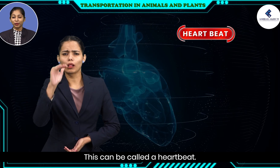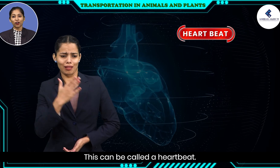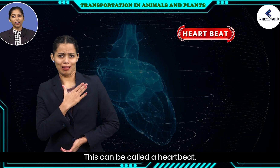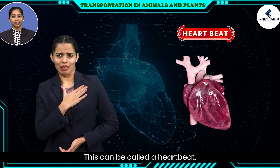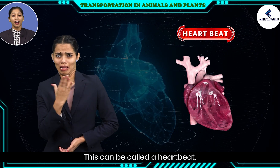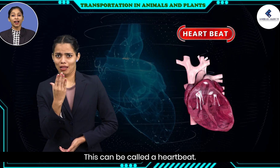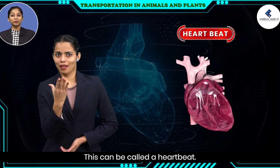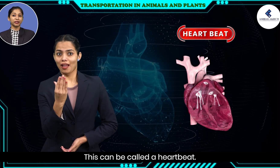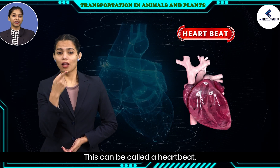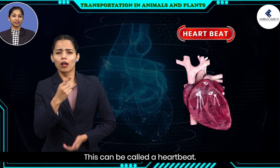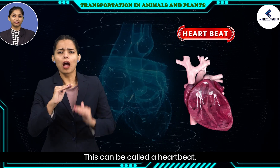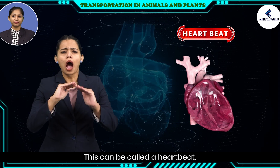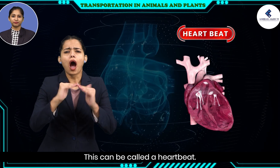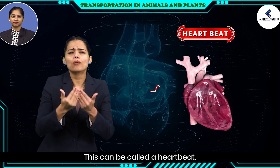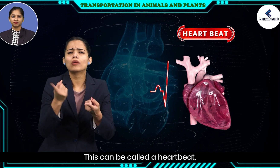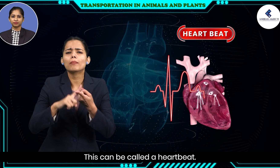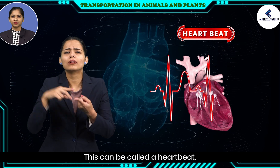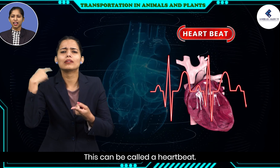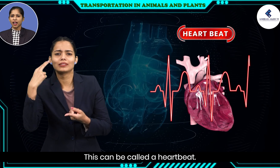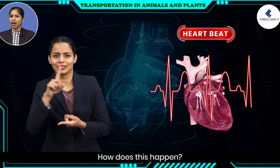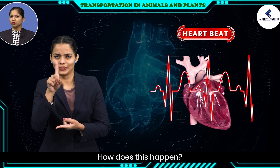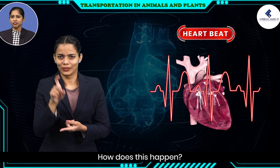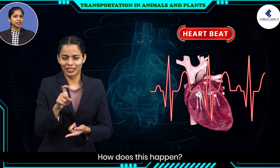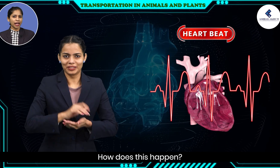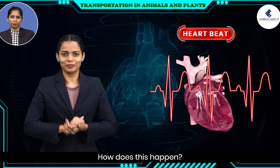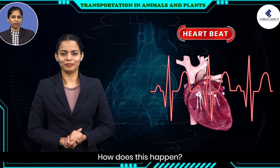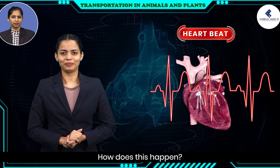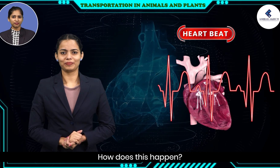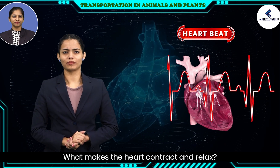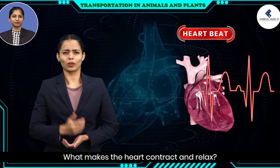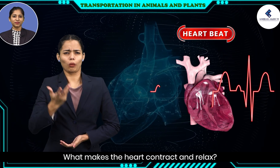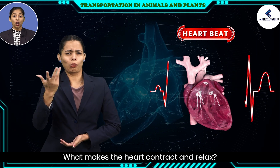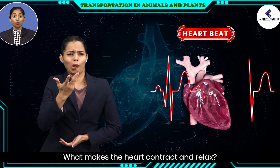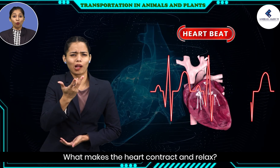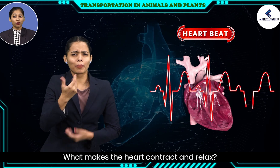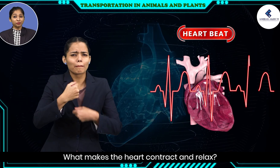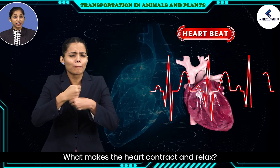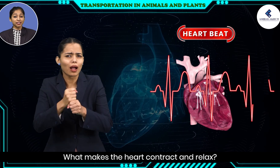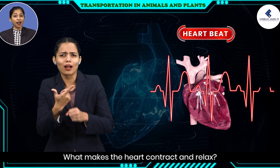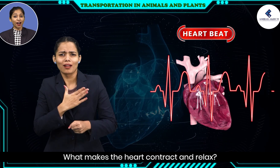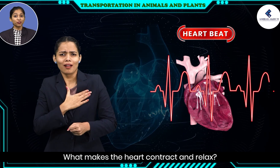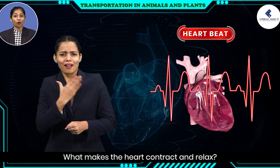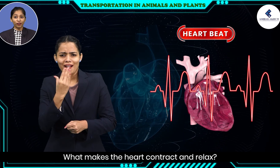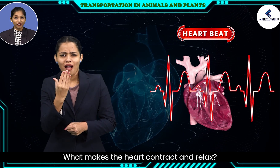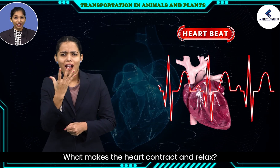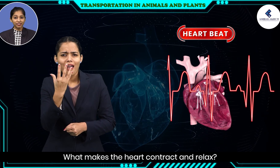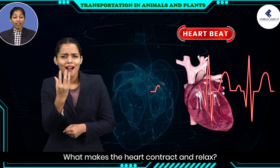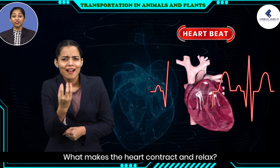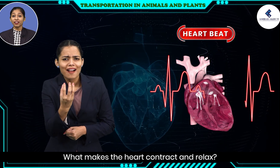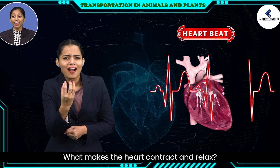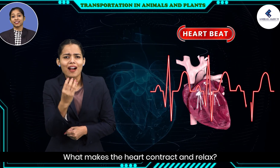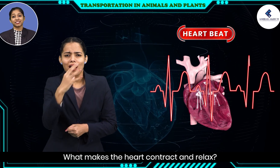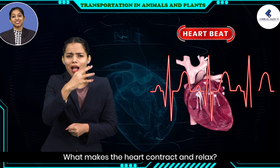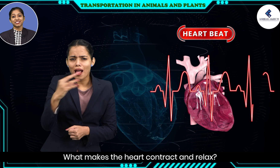This can be called a heartbeat. How does this happen? What makes the heart contract